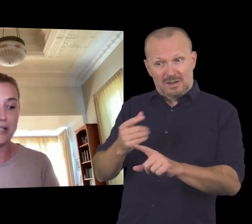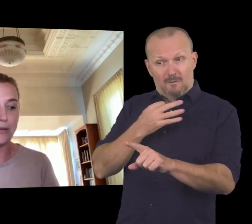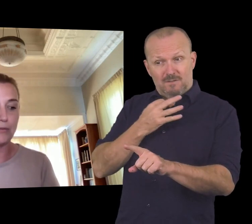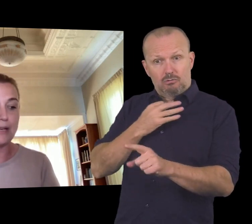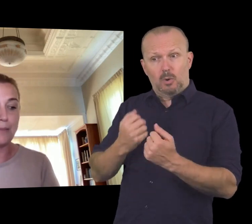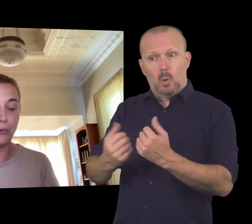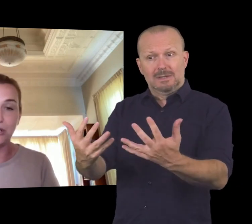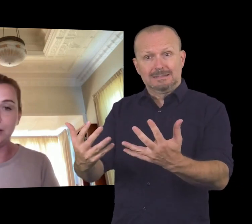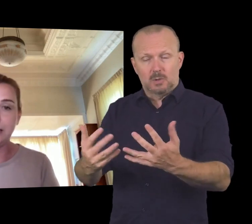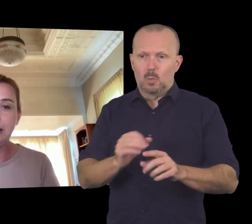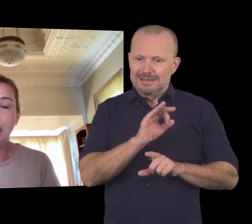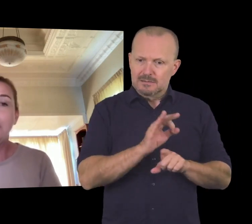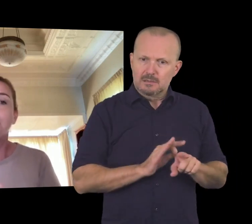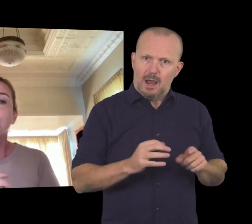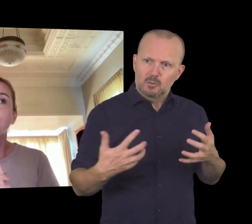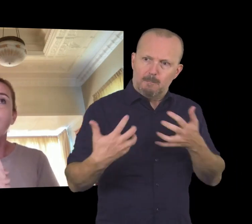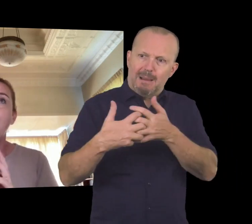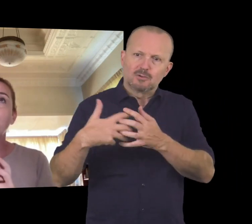vulnerable audience was really important.